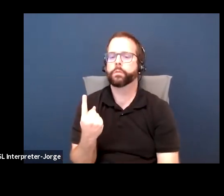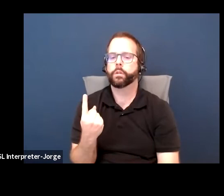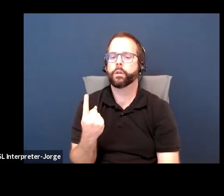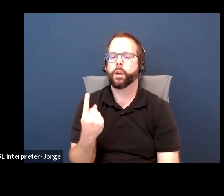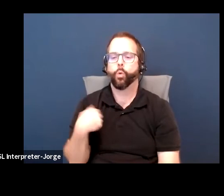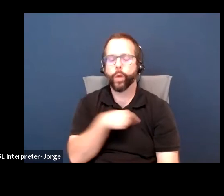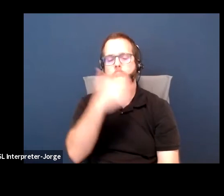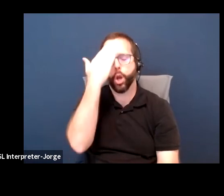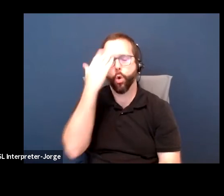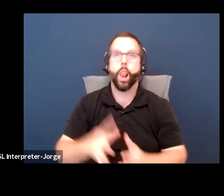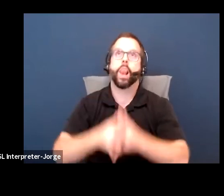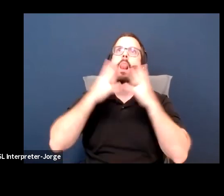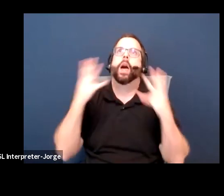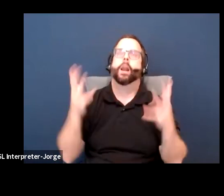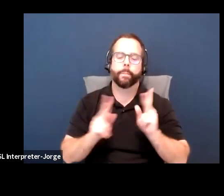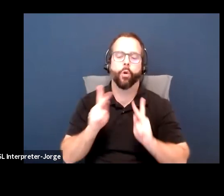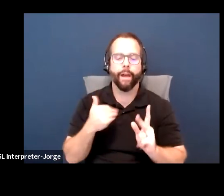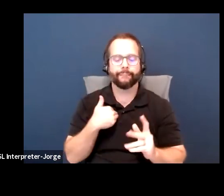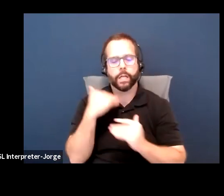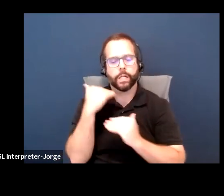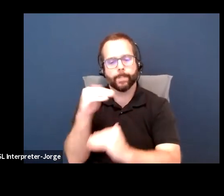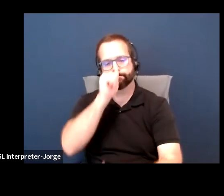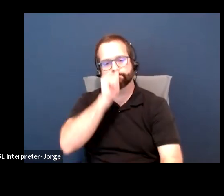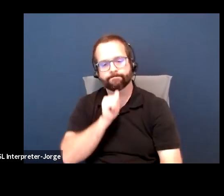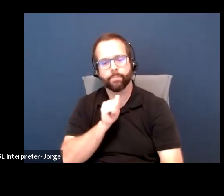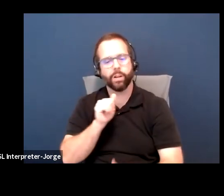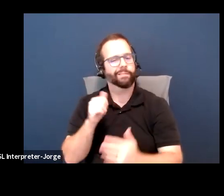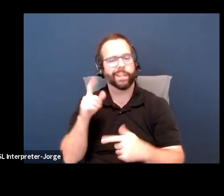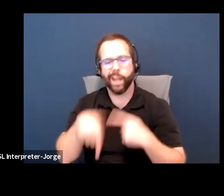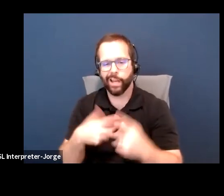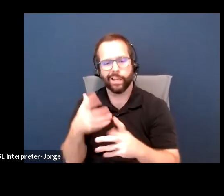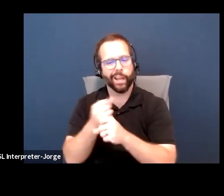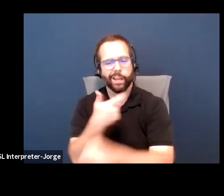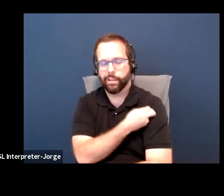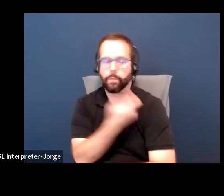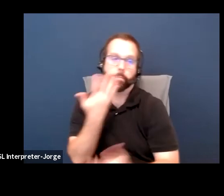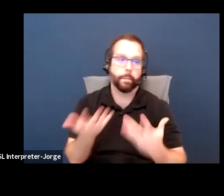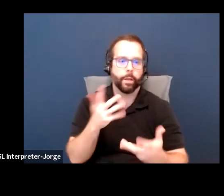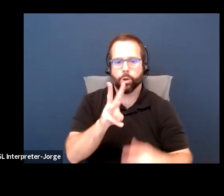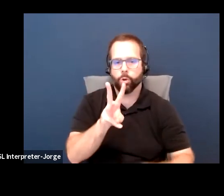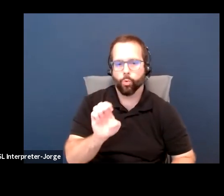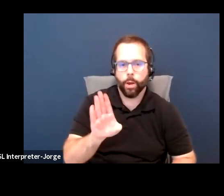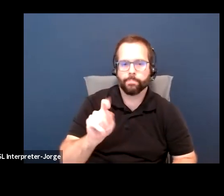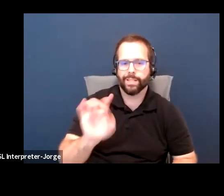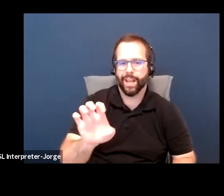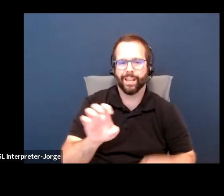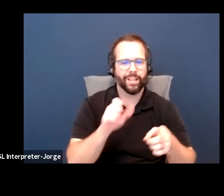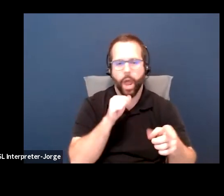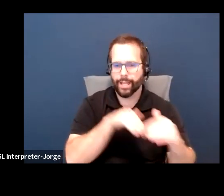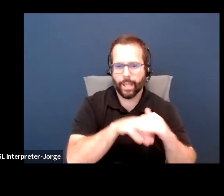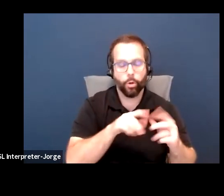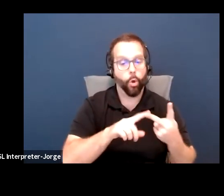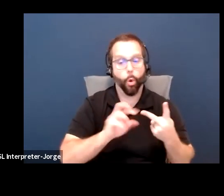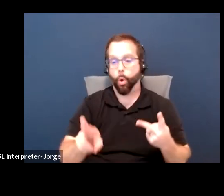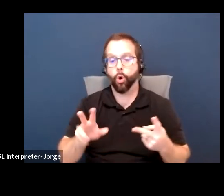people face barriers to getting a vaccine, whether that's because of inaccessible websites or sites that are